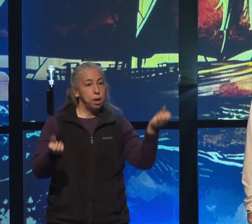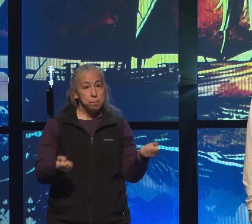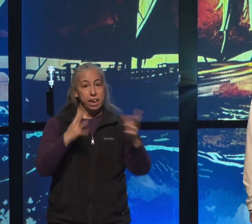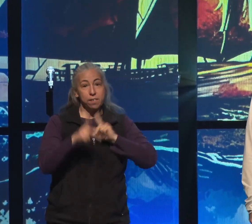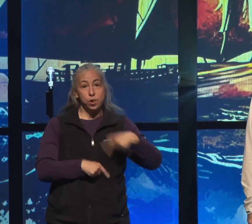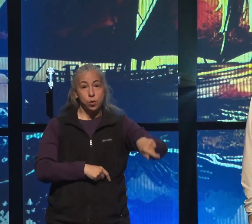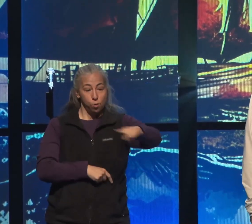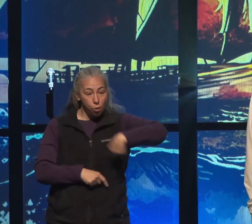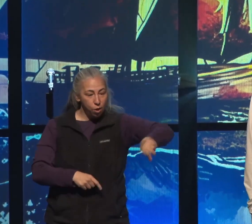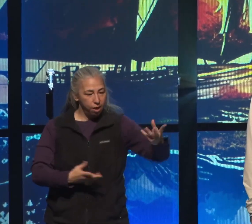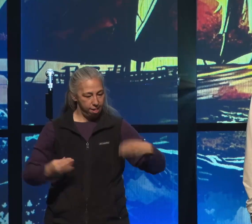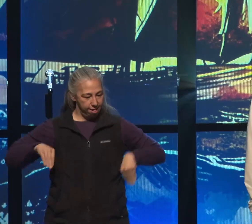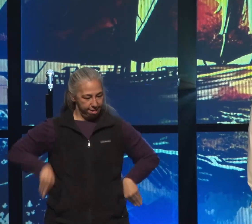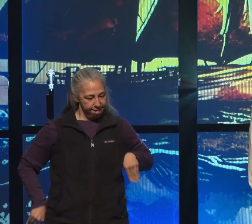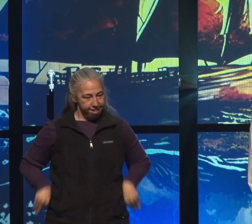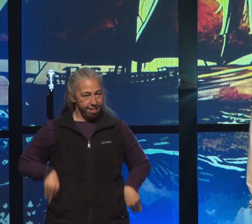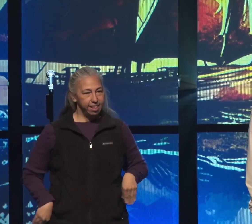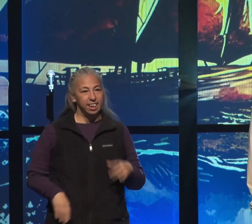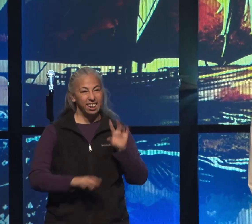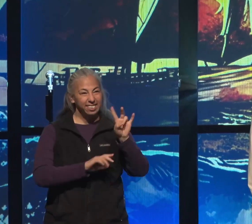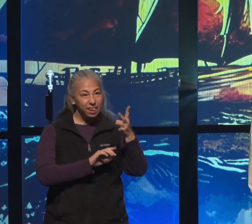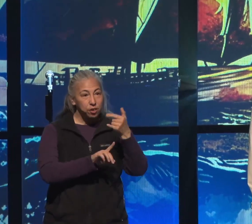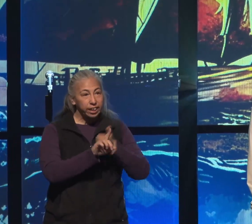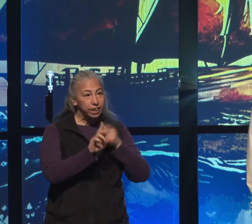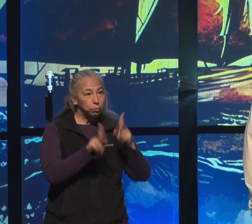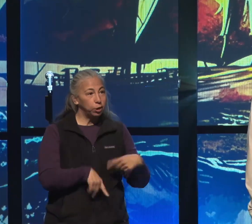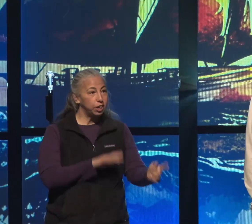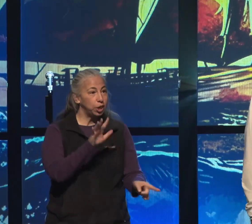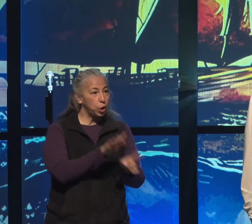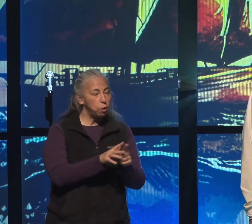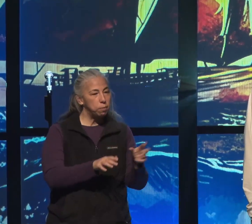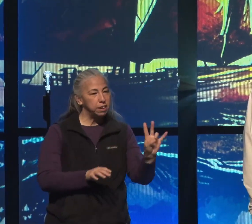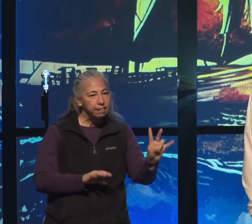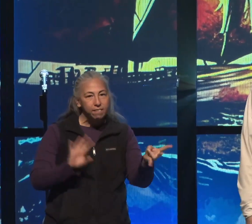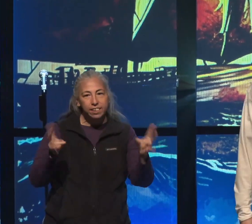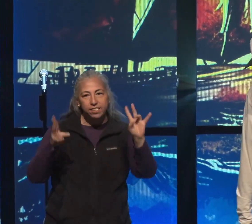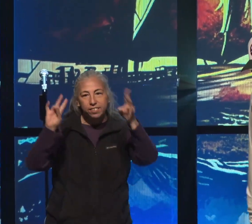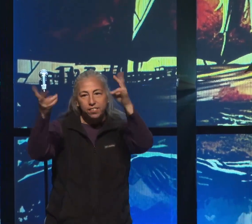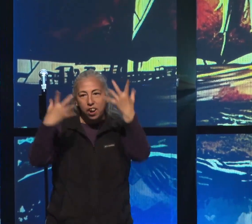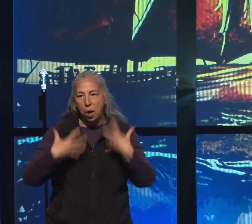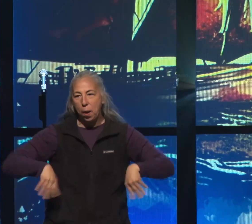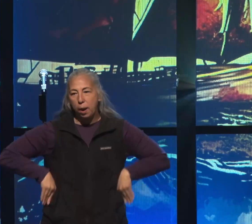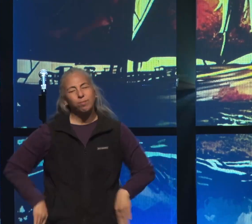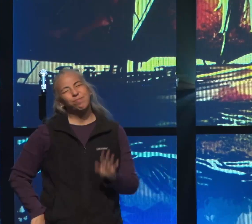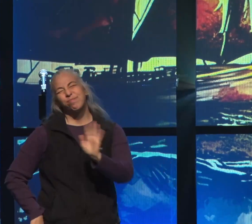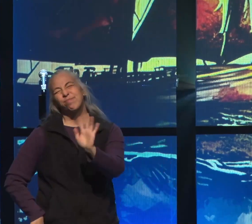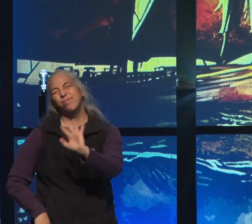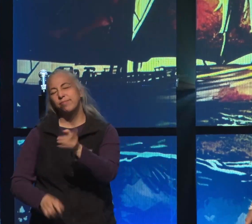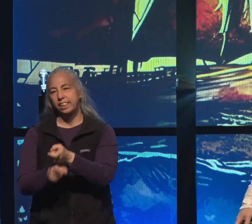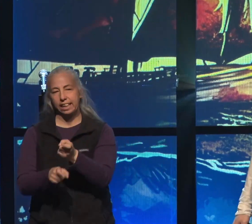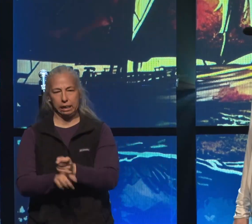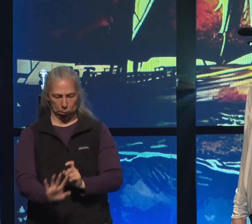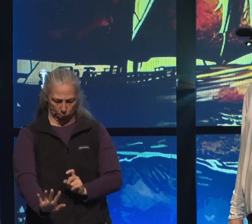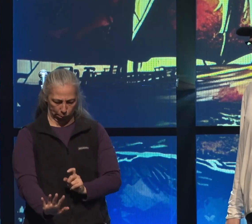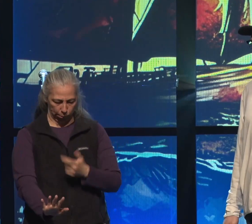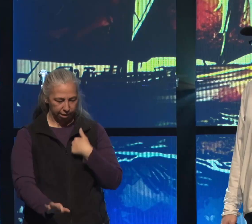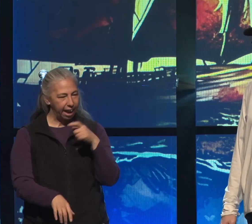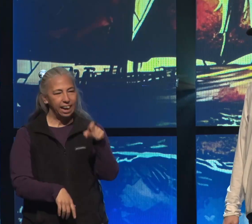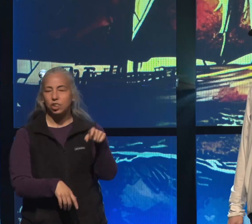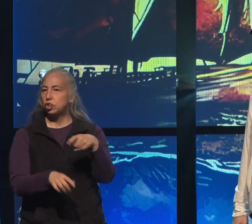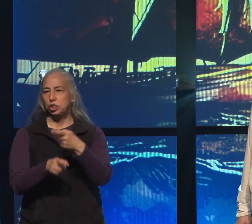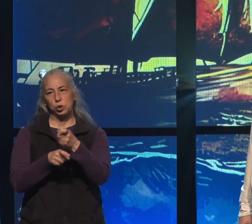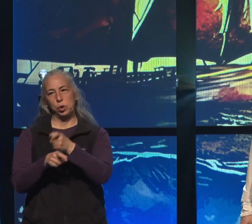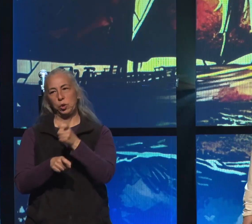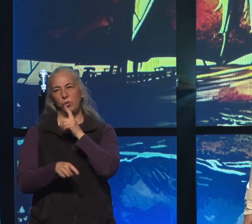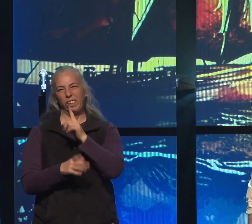Sunday. It's $7 a head, so it's a little bonus you all give me. I'm just kidding. I really shouldn't joke around about money in church. There's